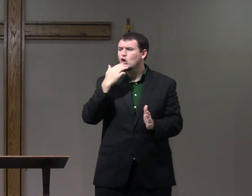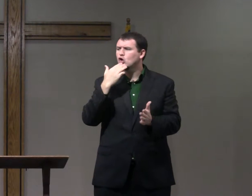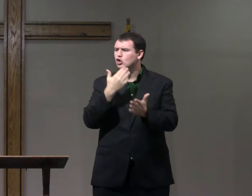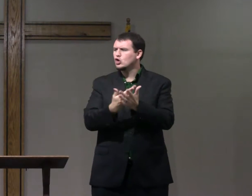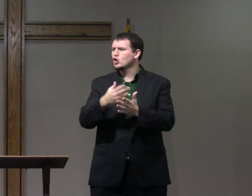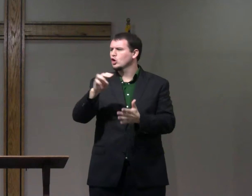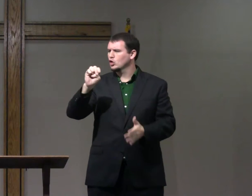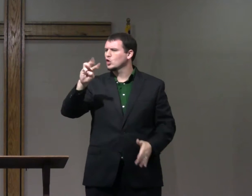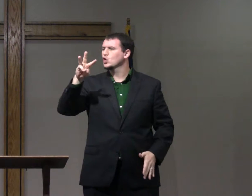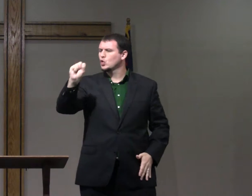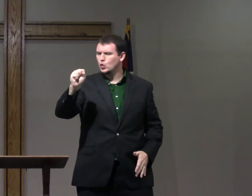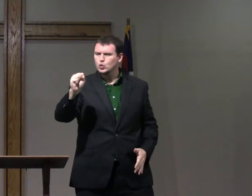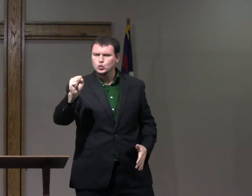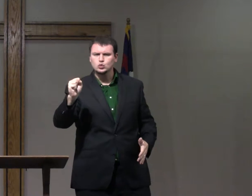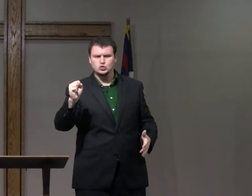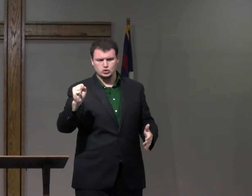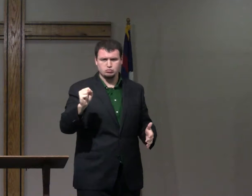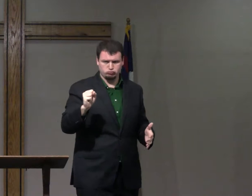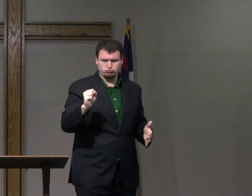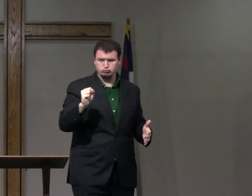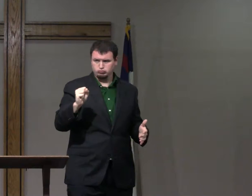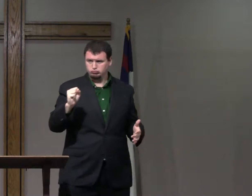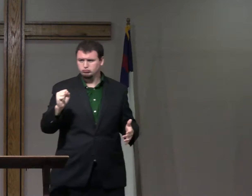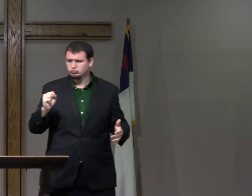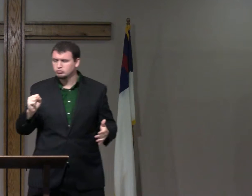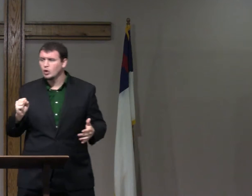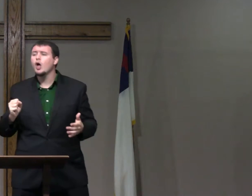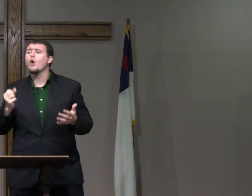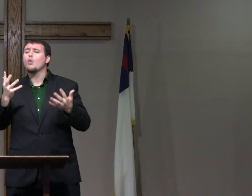Gospel. It means good news.